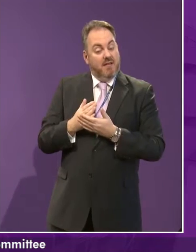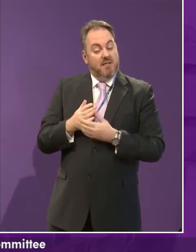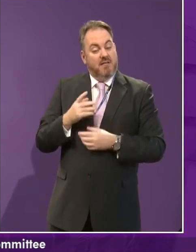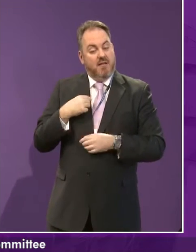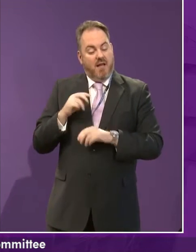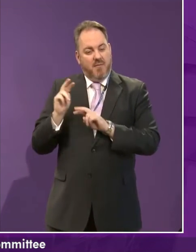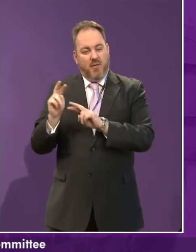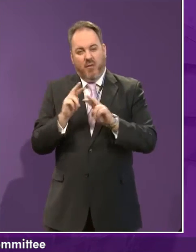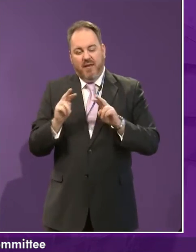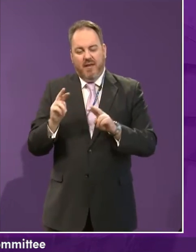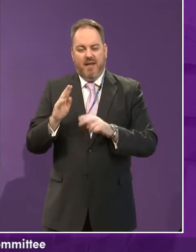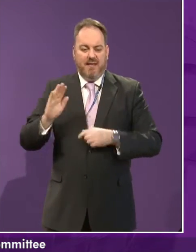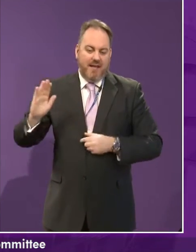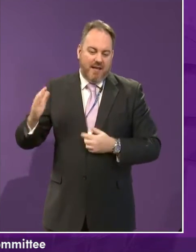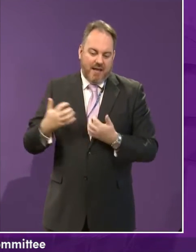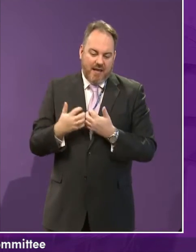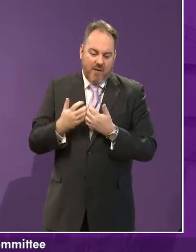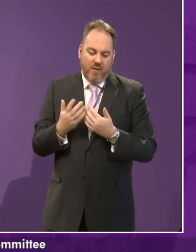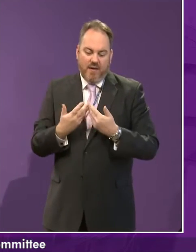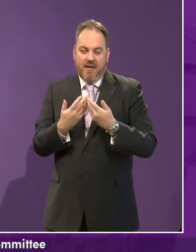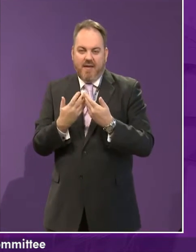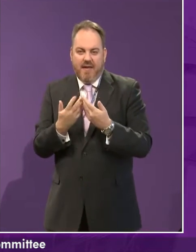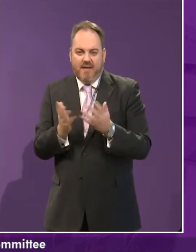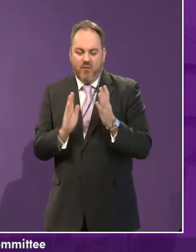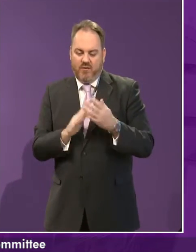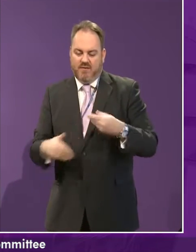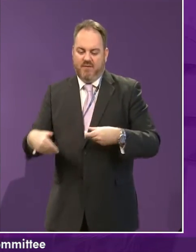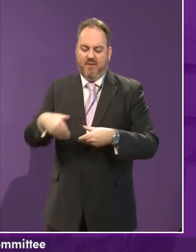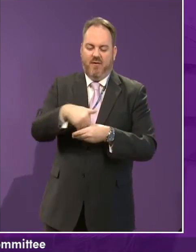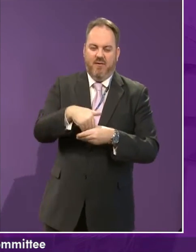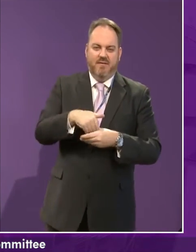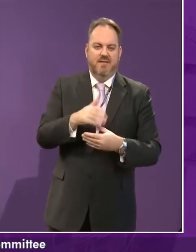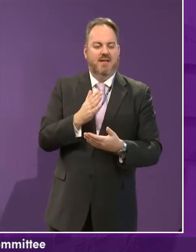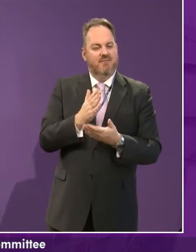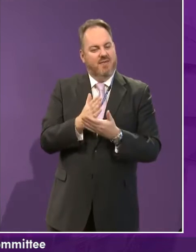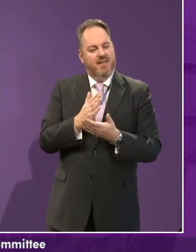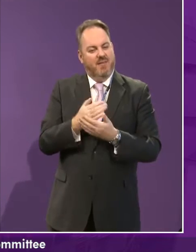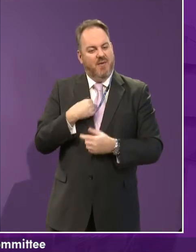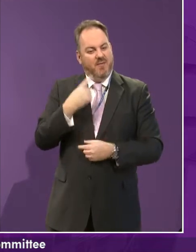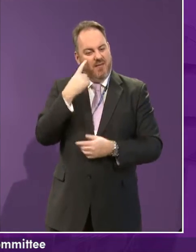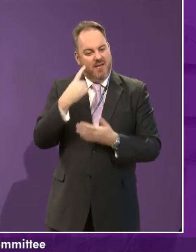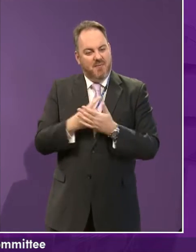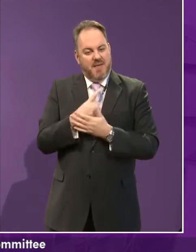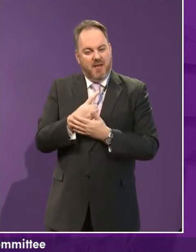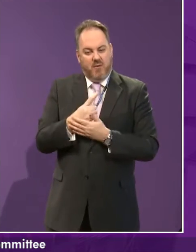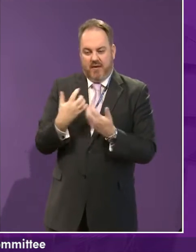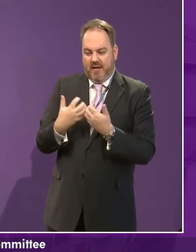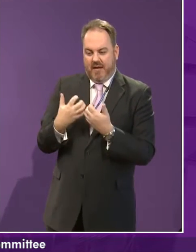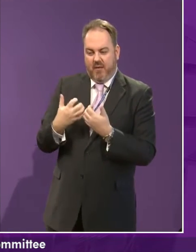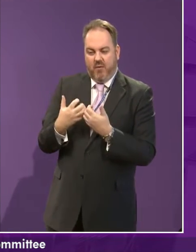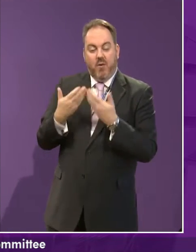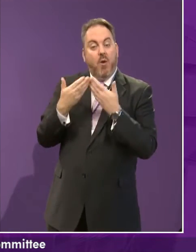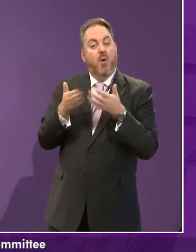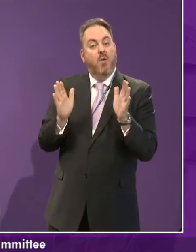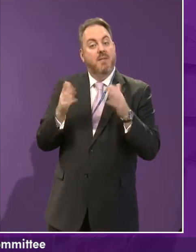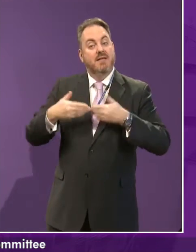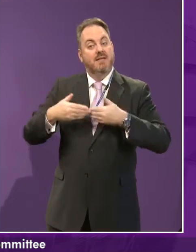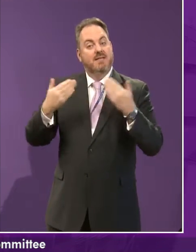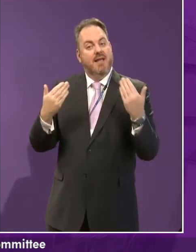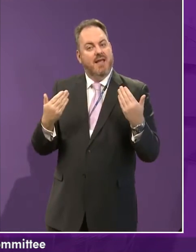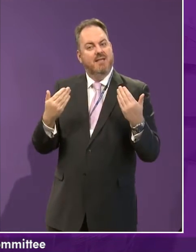and participation, not all of it. I've got a head of department, but for me, I'm now asking questions in terms of applicant information sessions, open days, what